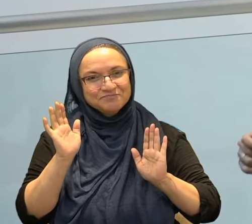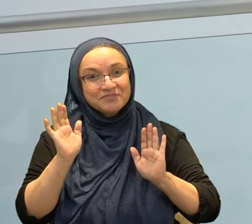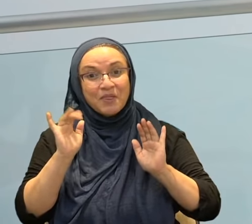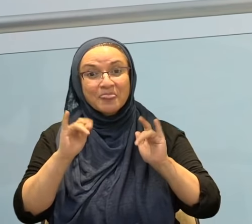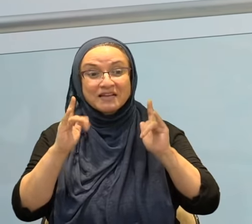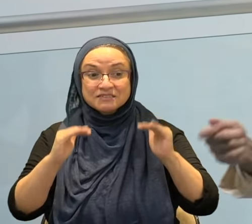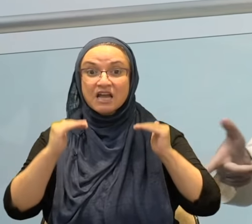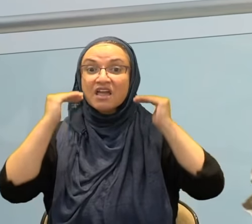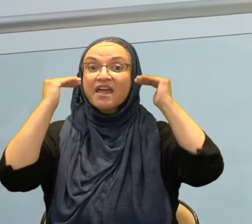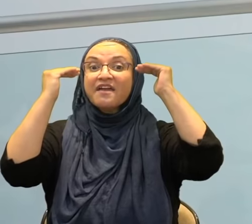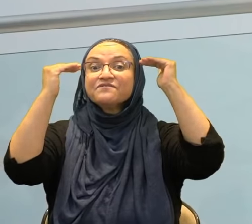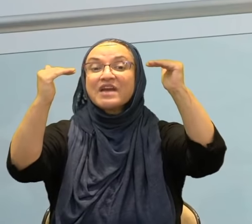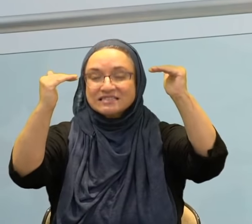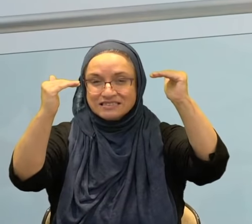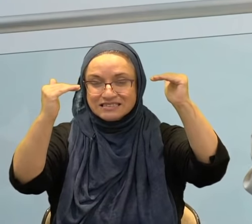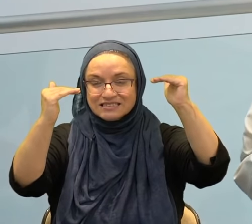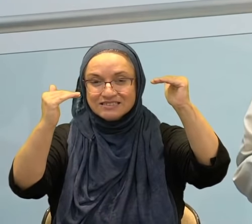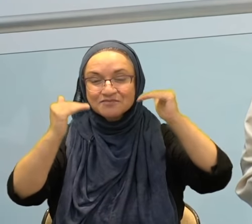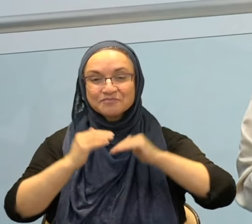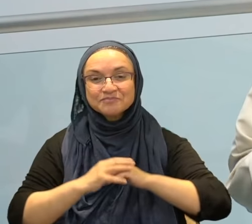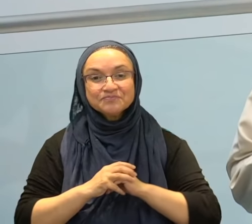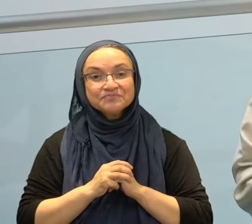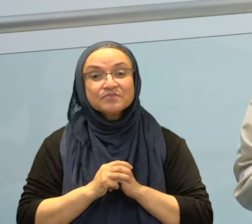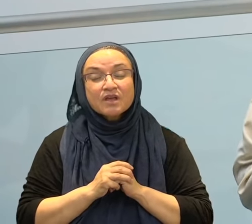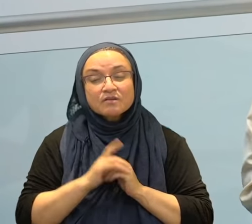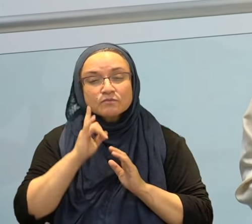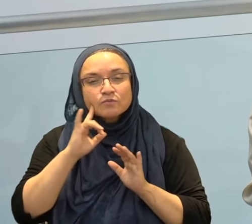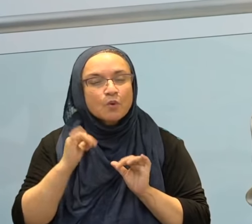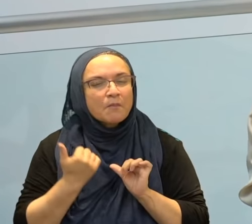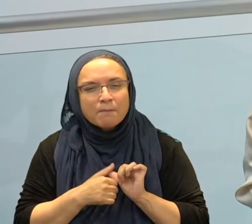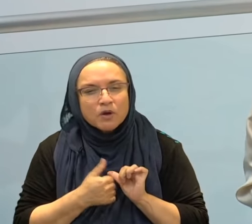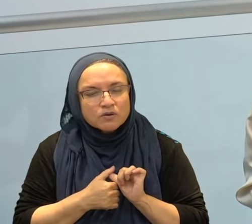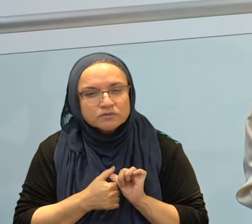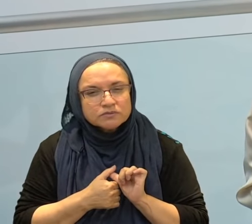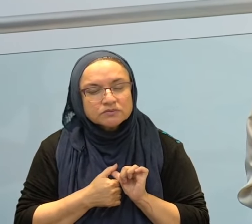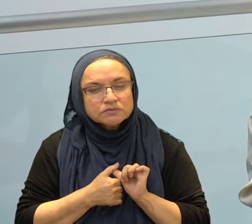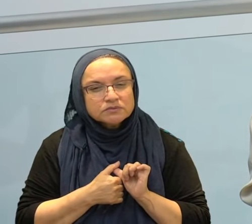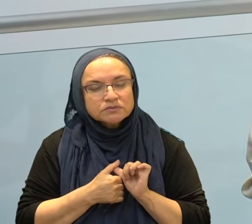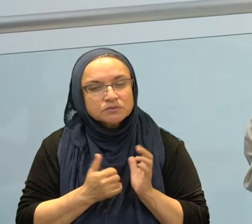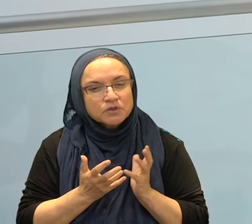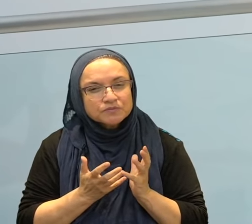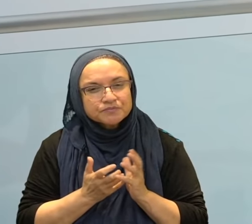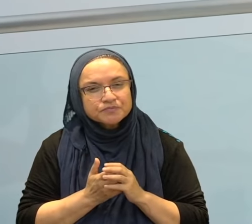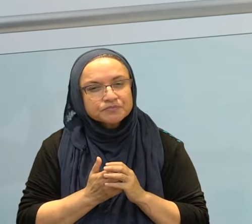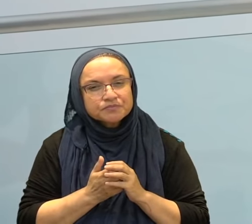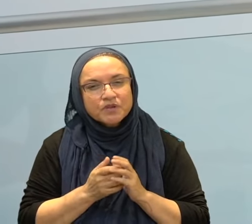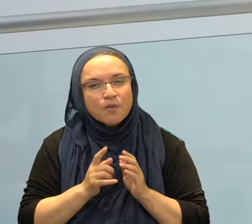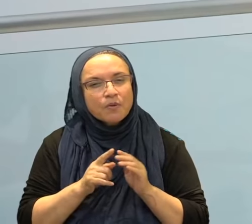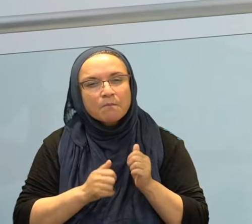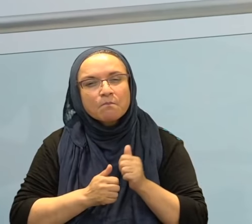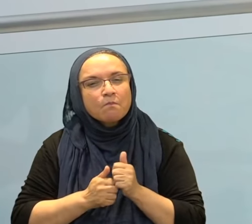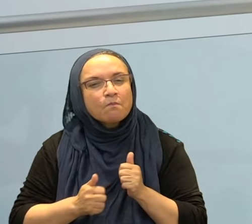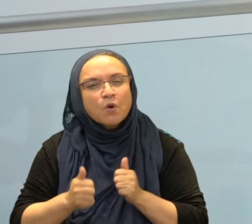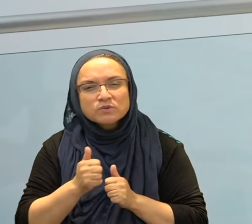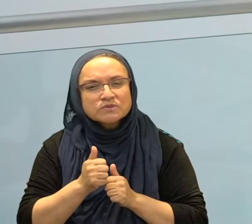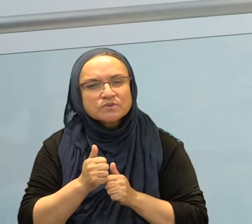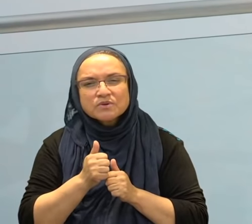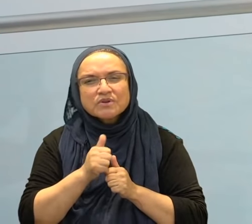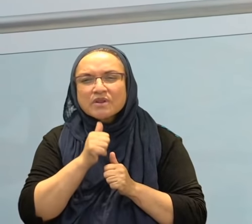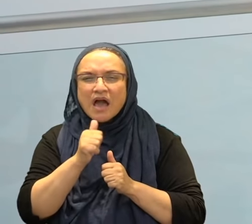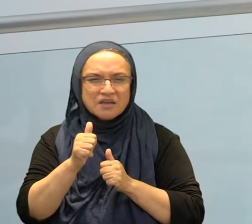enter paradise by a good deed that they do but by the way they responded to a hardship. A hardship came your way and there was